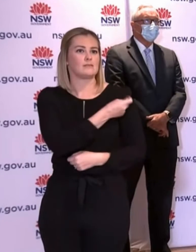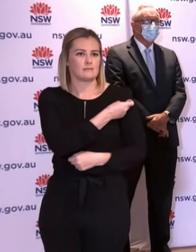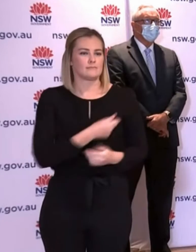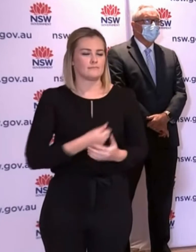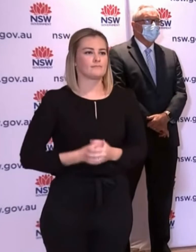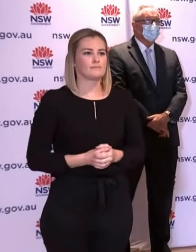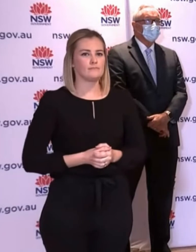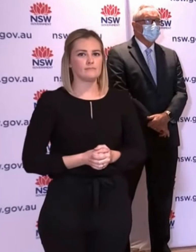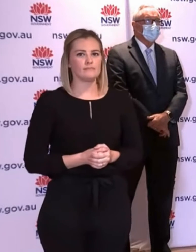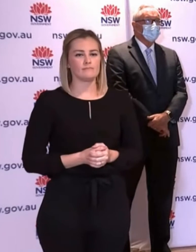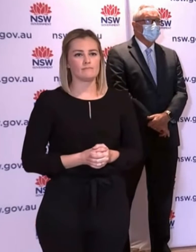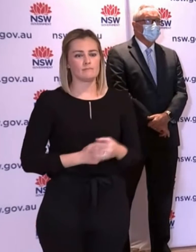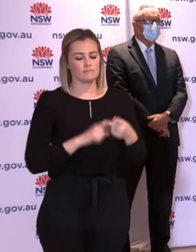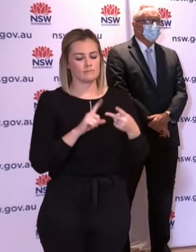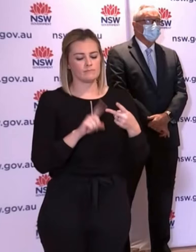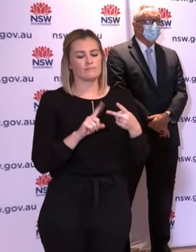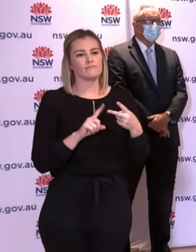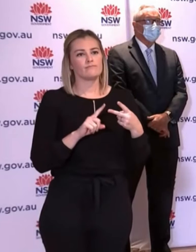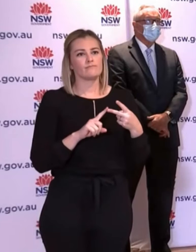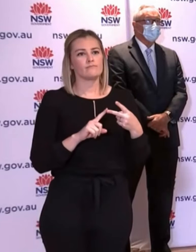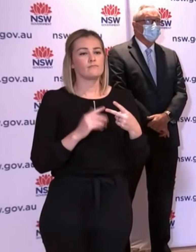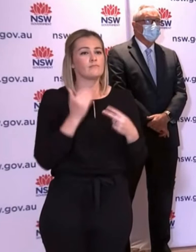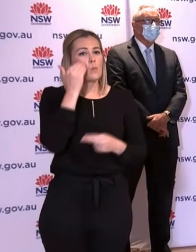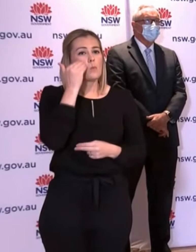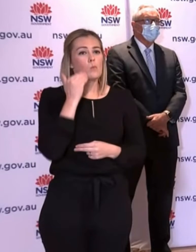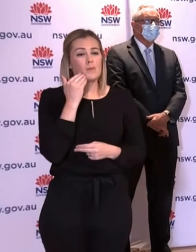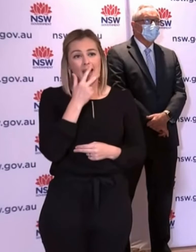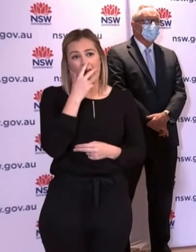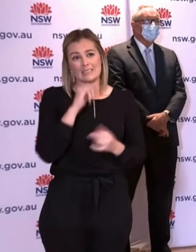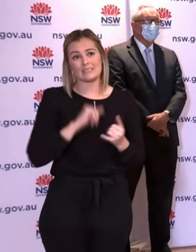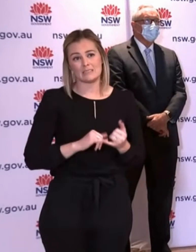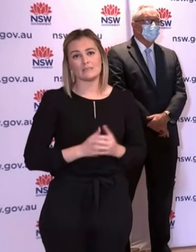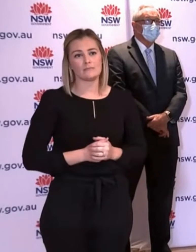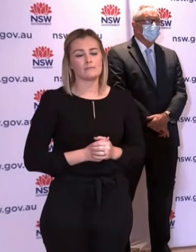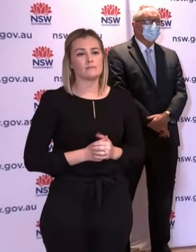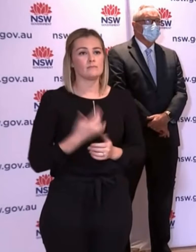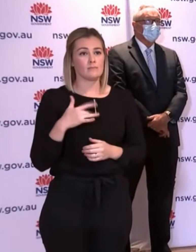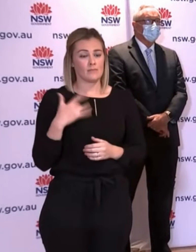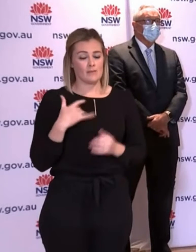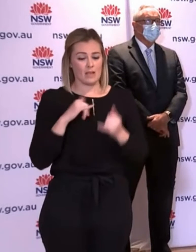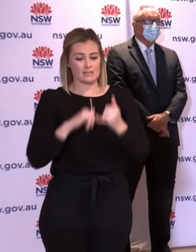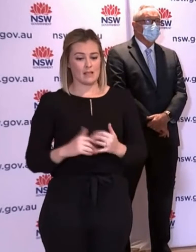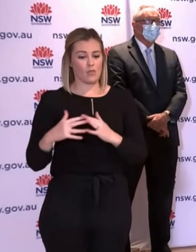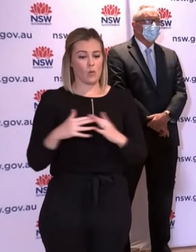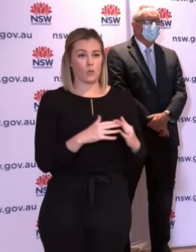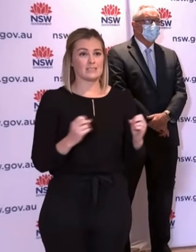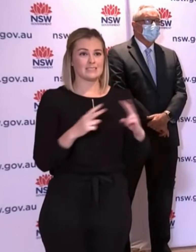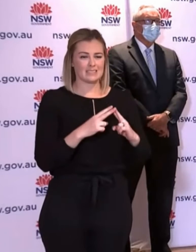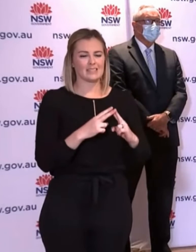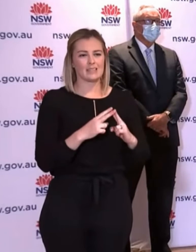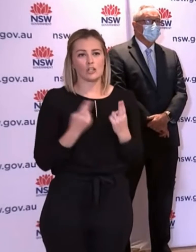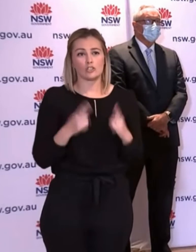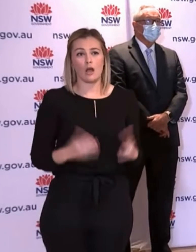The second sad death is a lady in her 80s from southwestern Sydney who died at Wollongong